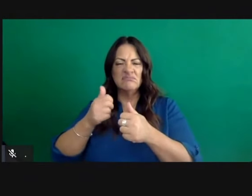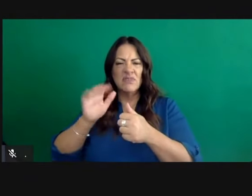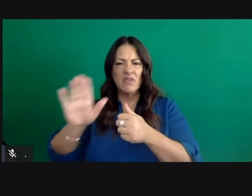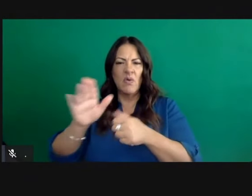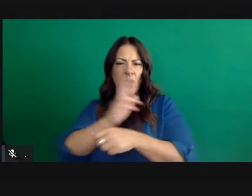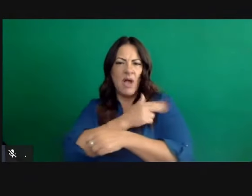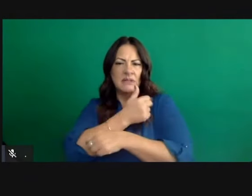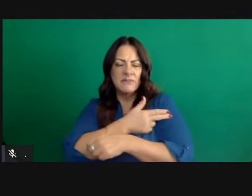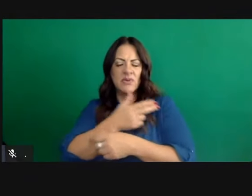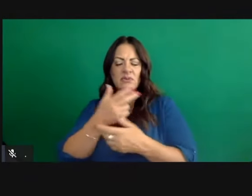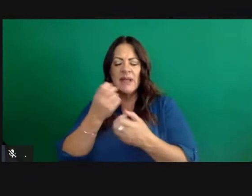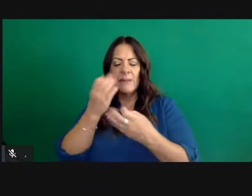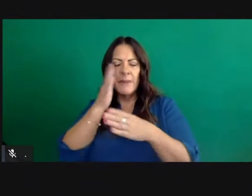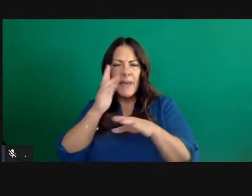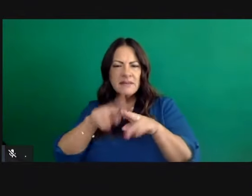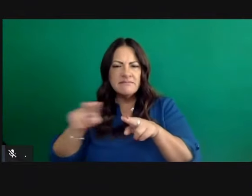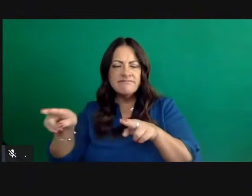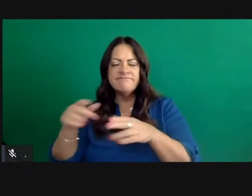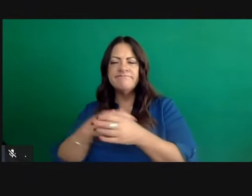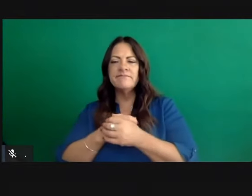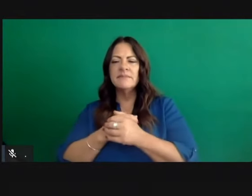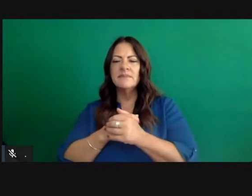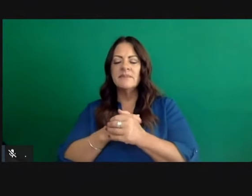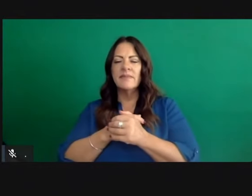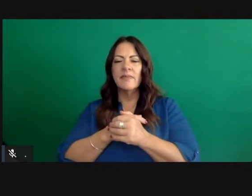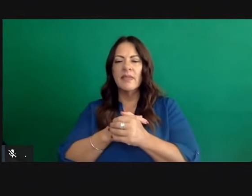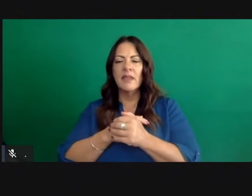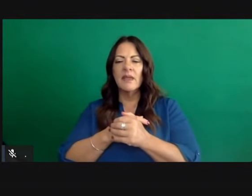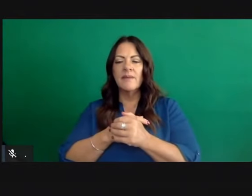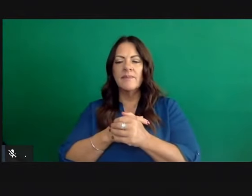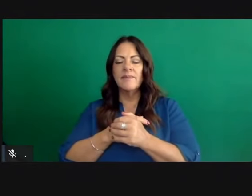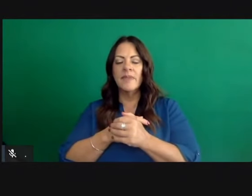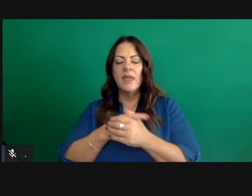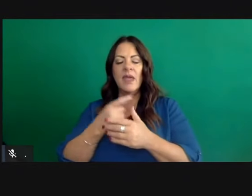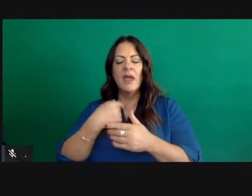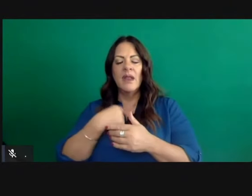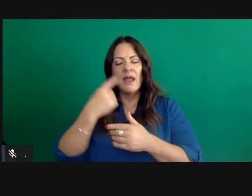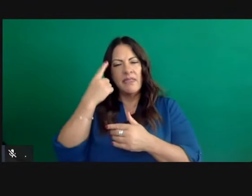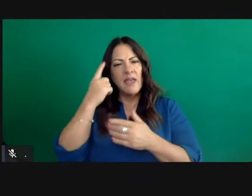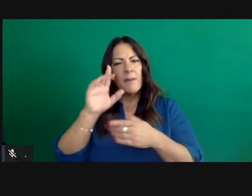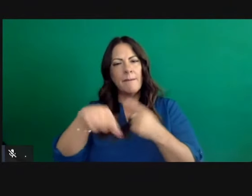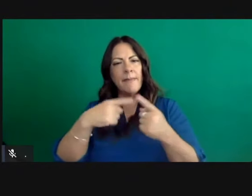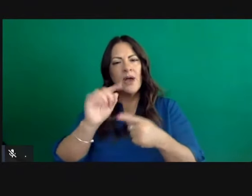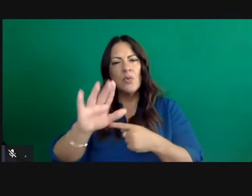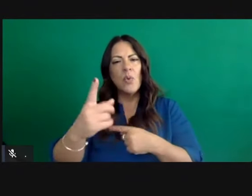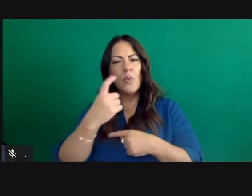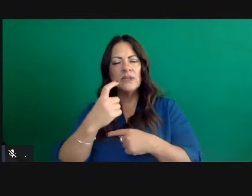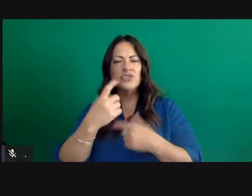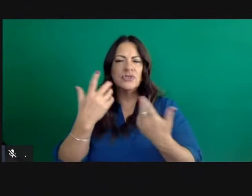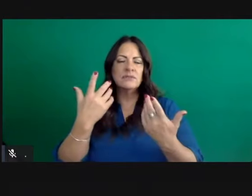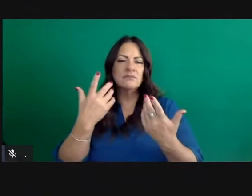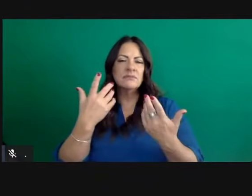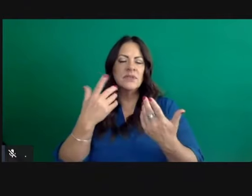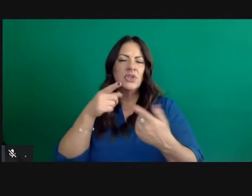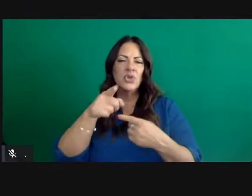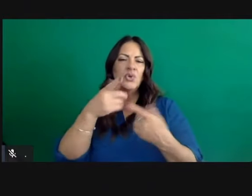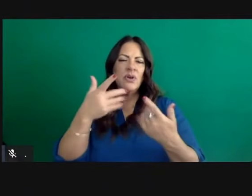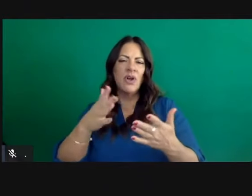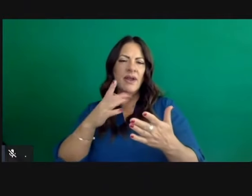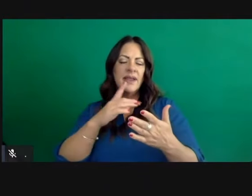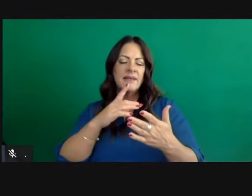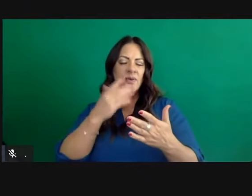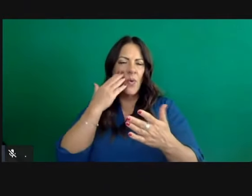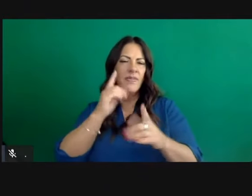case increases. I think at the moment, apropos your question, you basically answered it in part yourself.